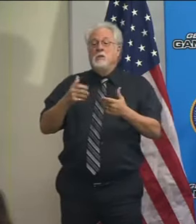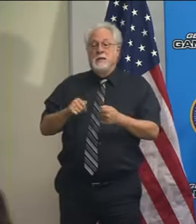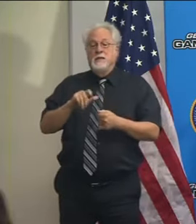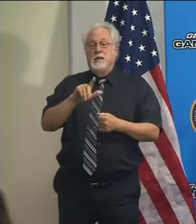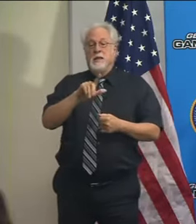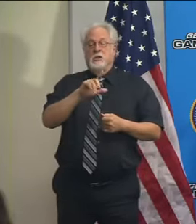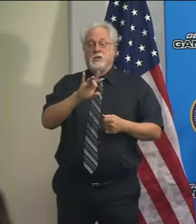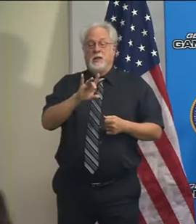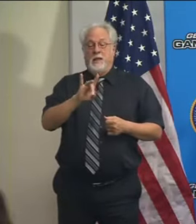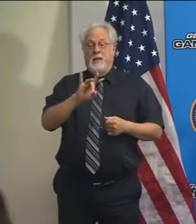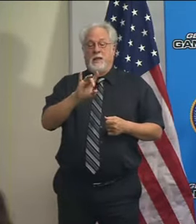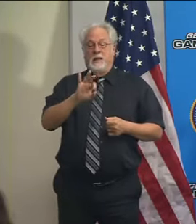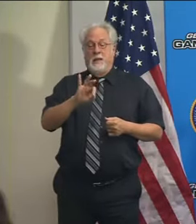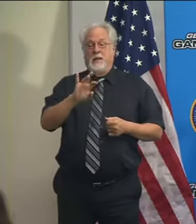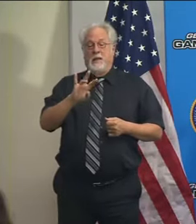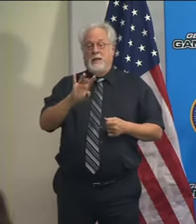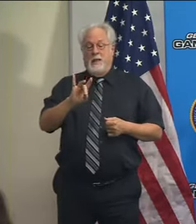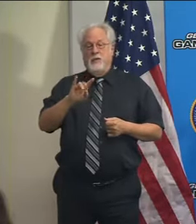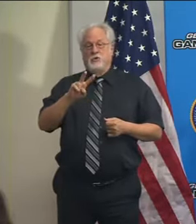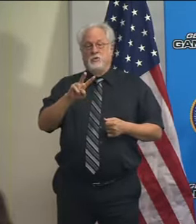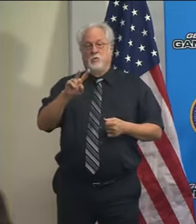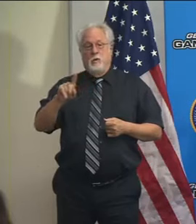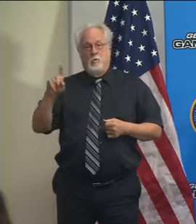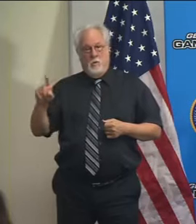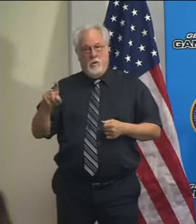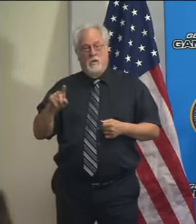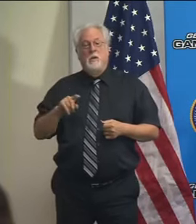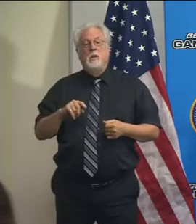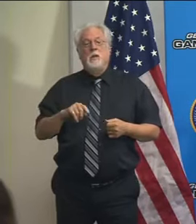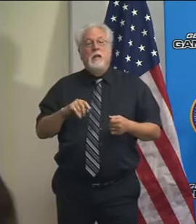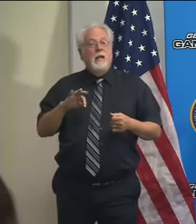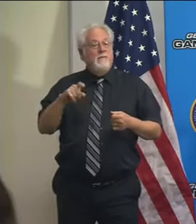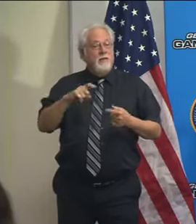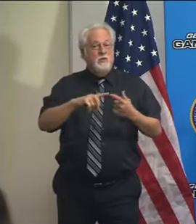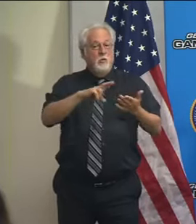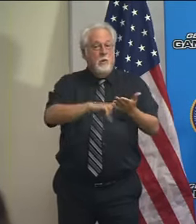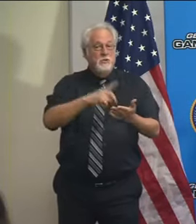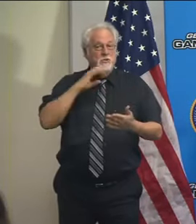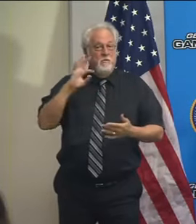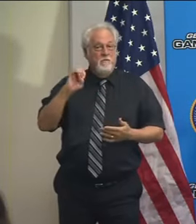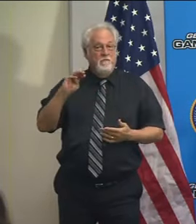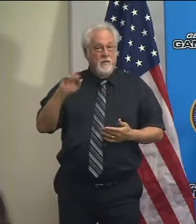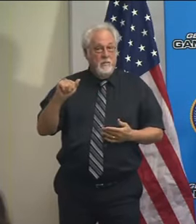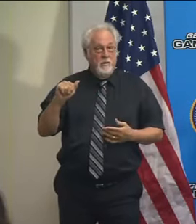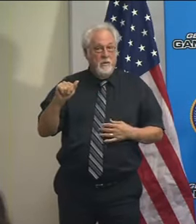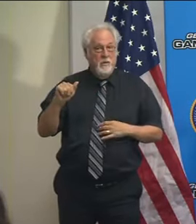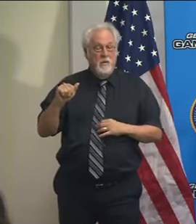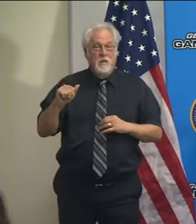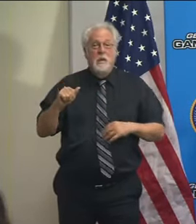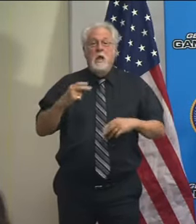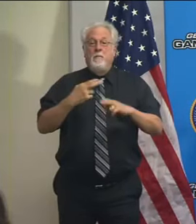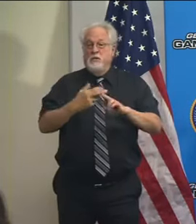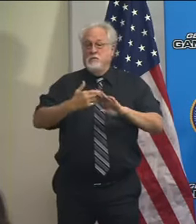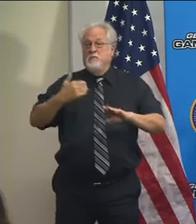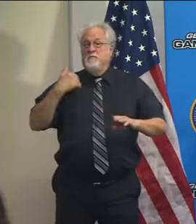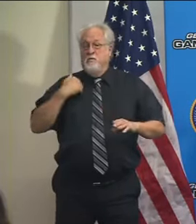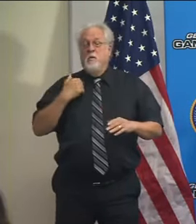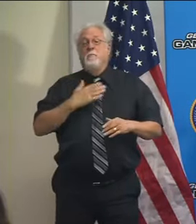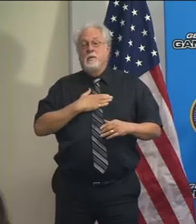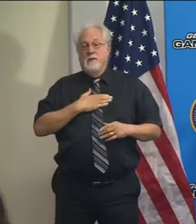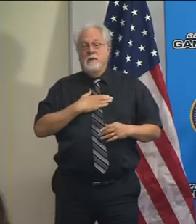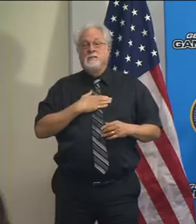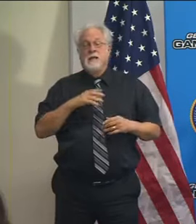to 898-211. And if you need to register for FEMA assistance, as I mentioned previously, please